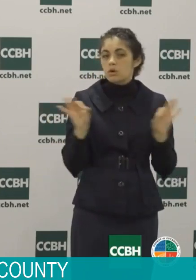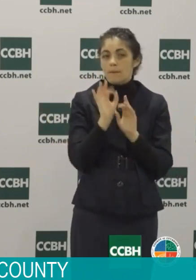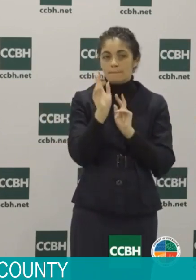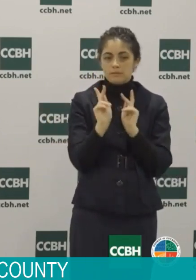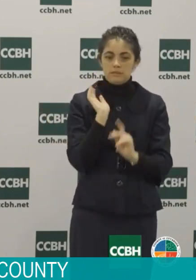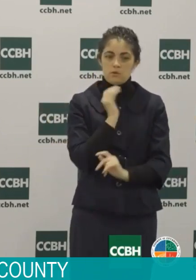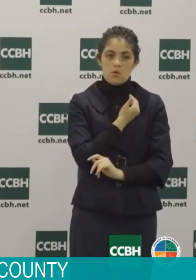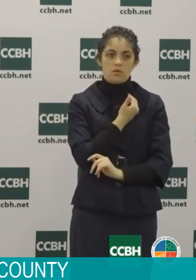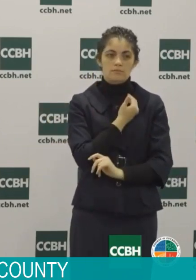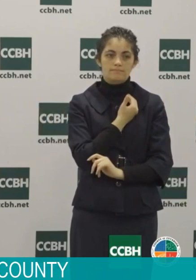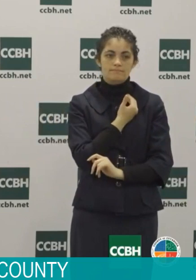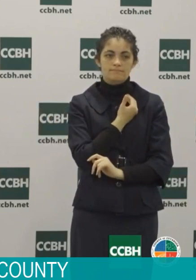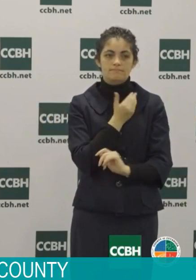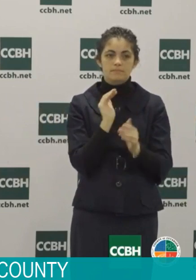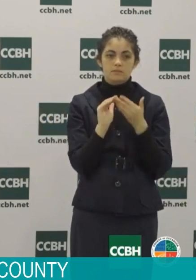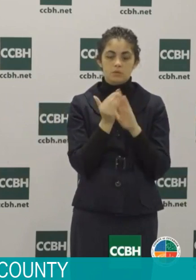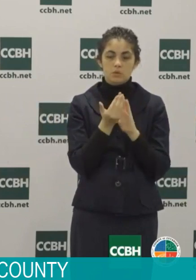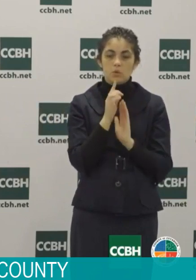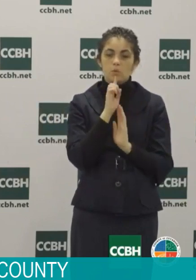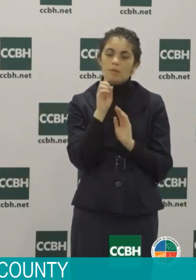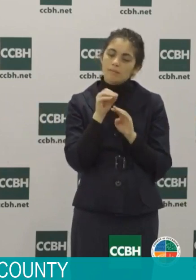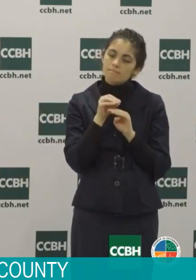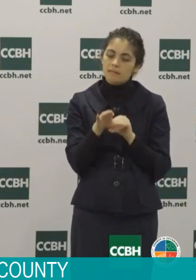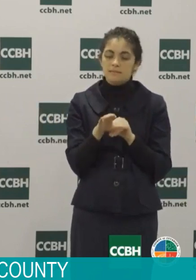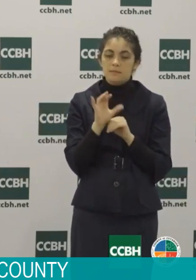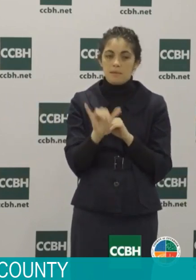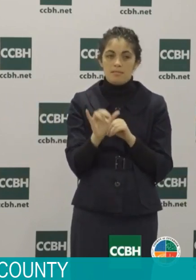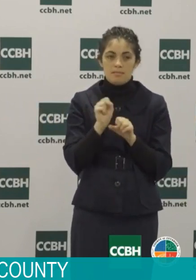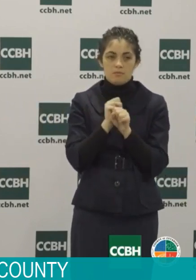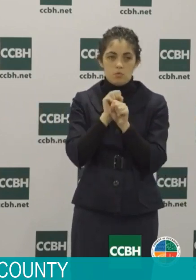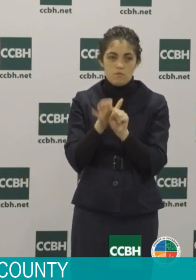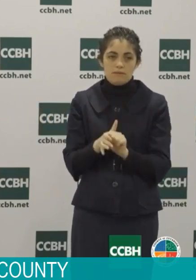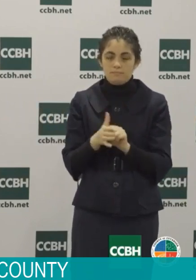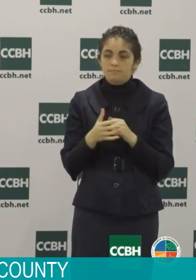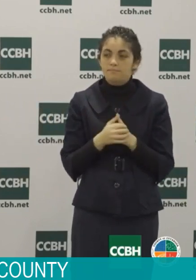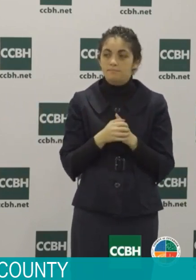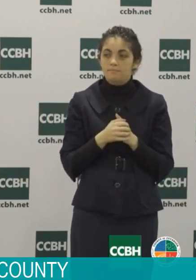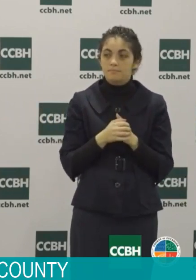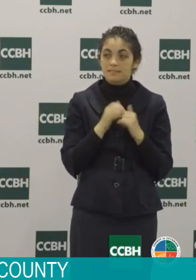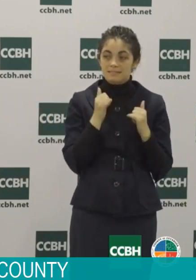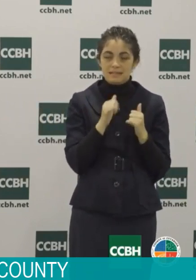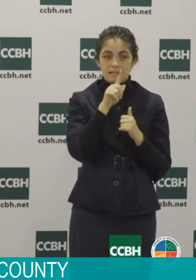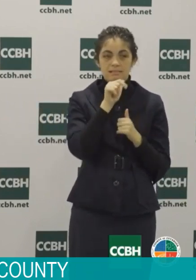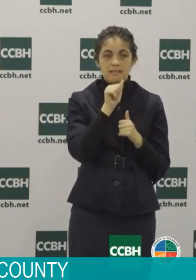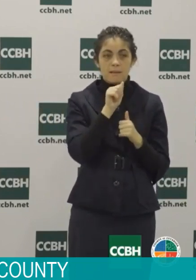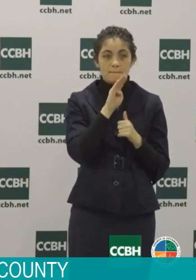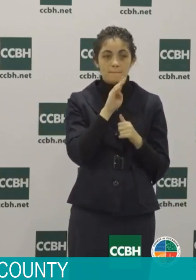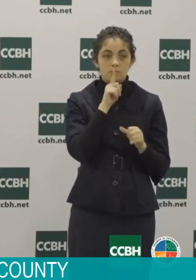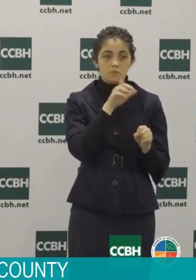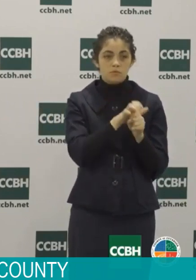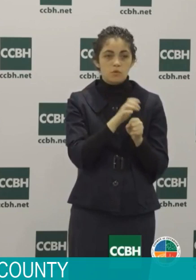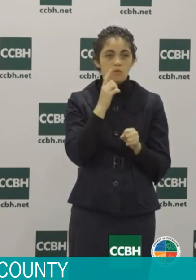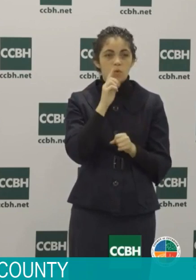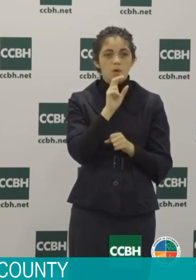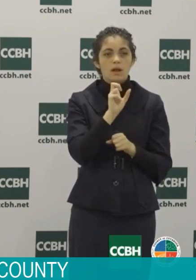of our community who has been really affected by this virus. Today's lab-confirmed cases